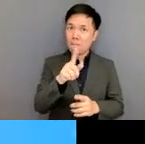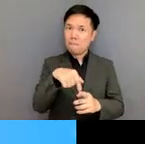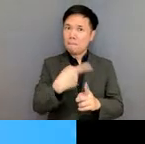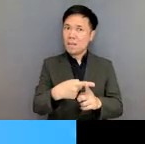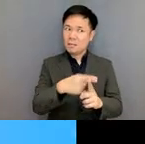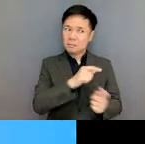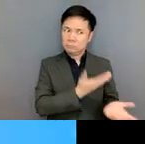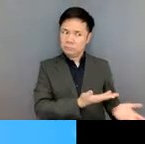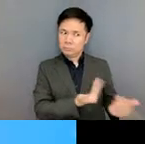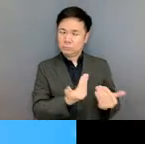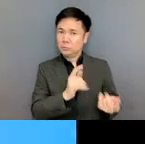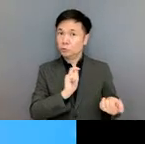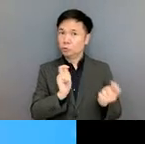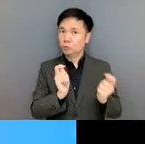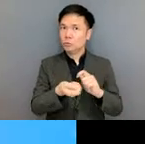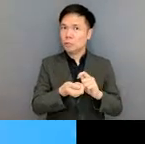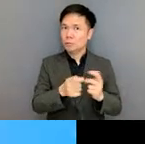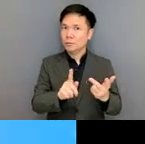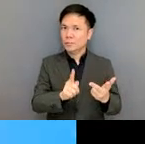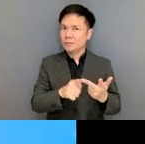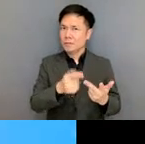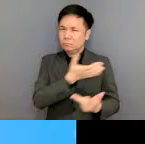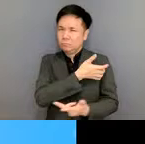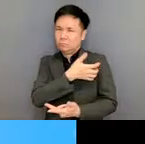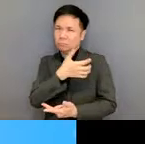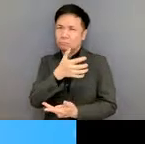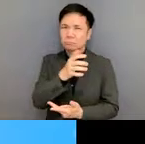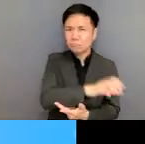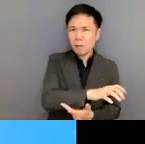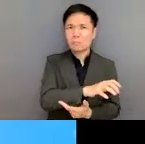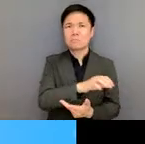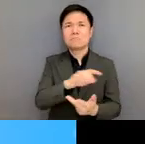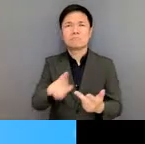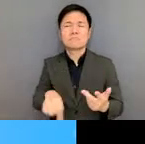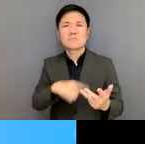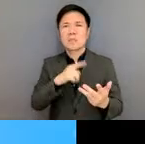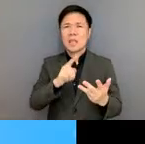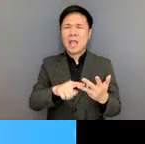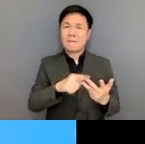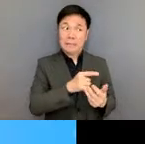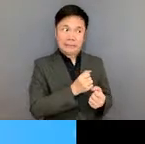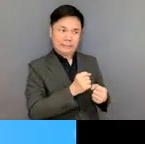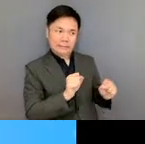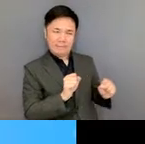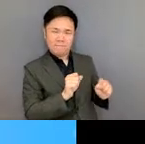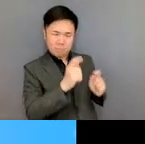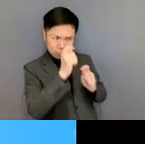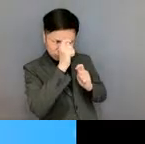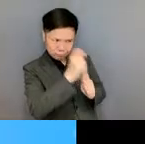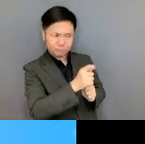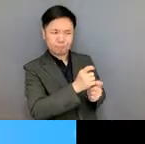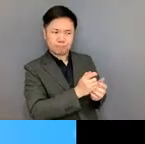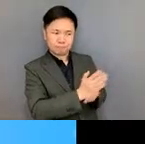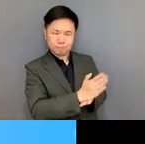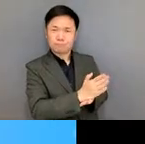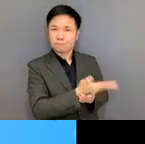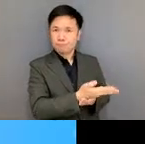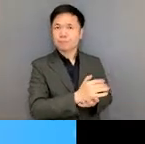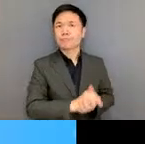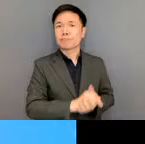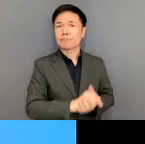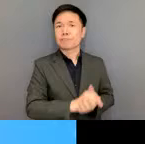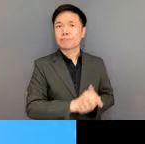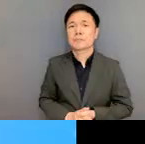for empowering women's rights, for empowering women and securing their rights. Tourism is a